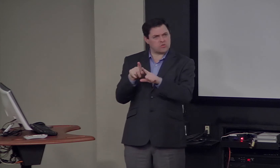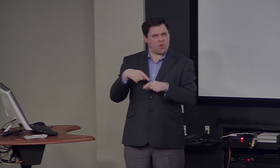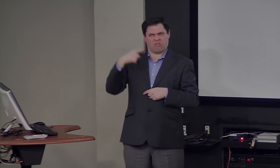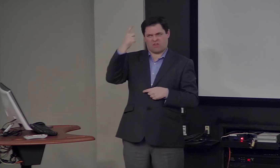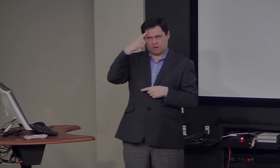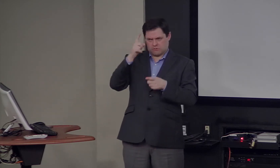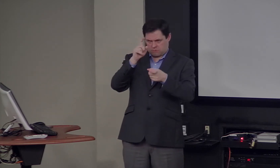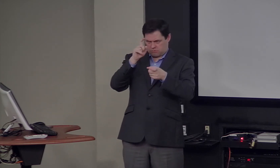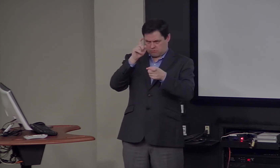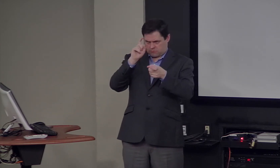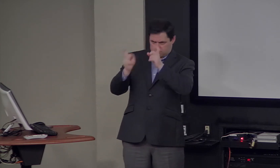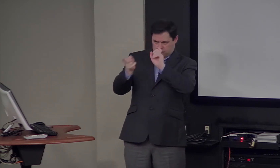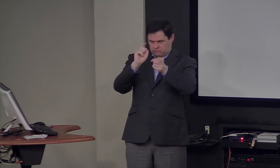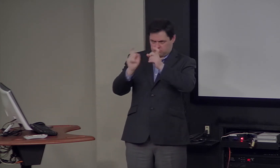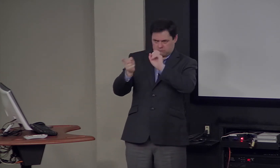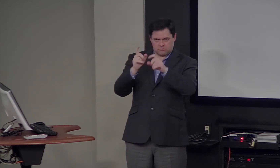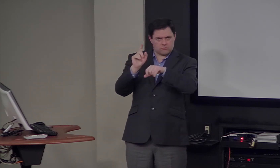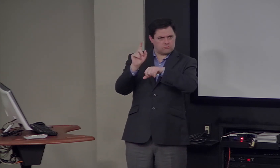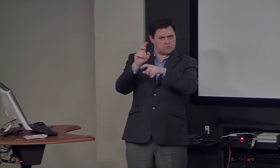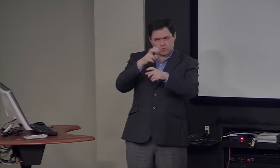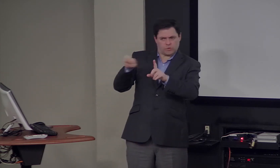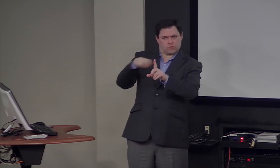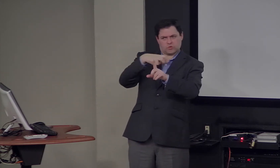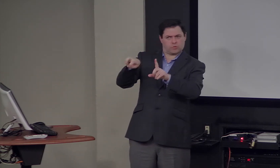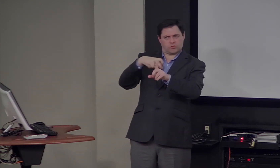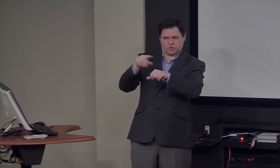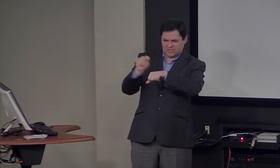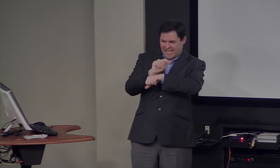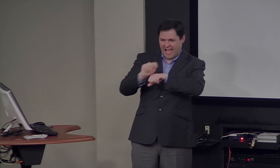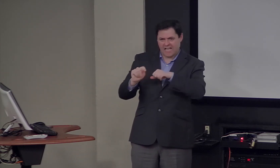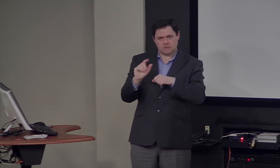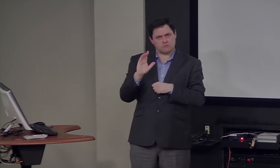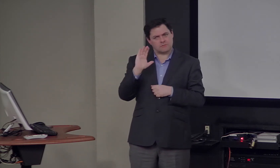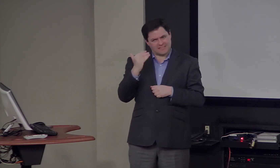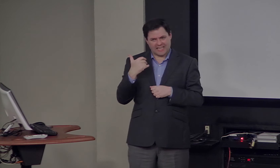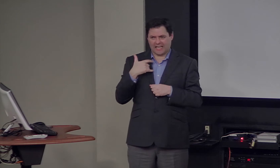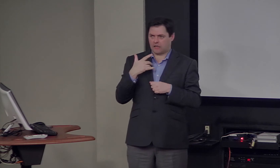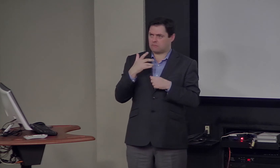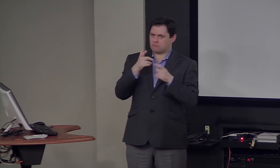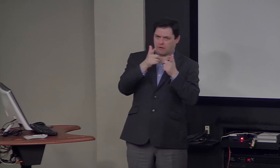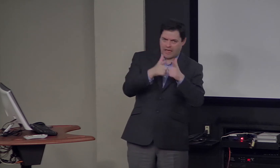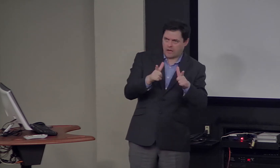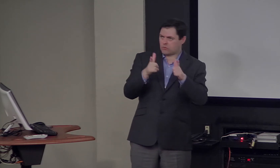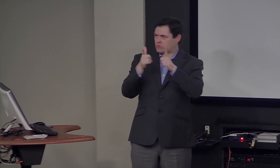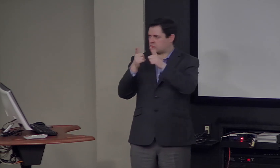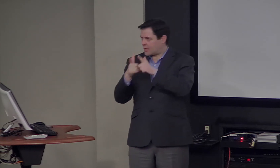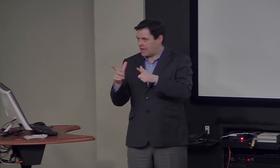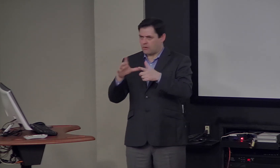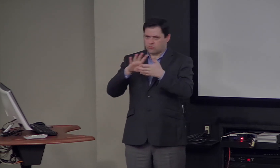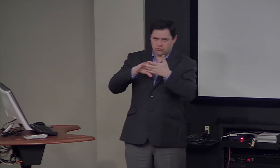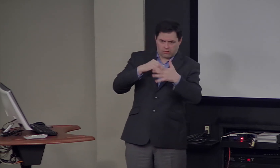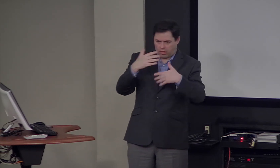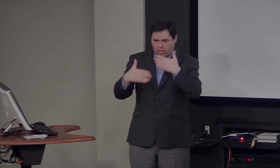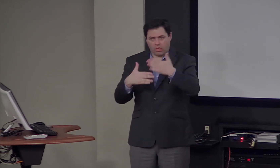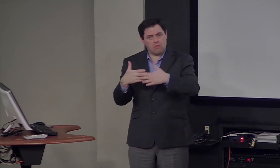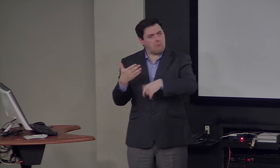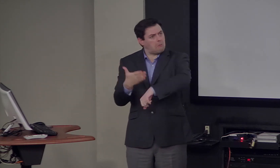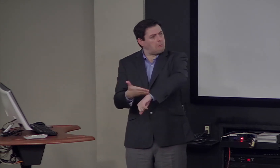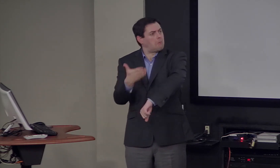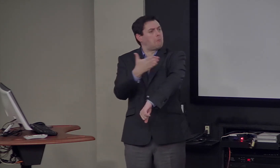to indicate and reflect what we would assume to be the case. Likewise, if we look at the task switching ability, as interpreters have to